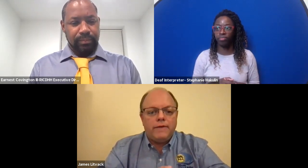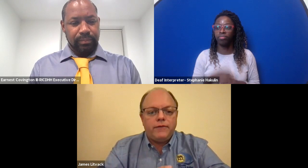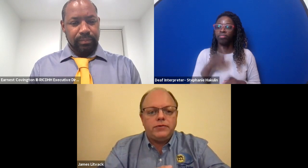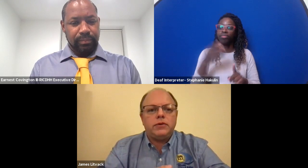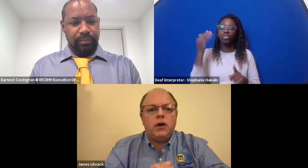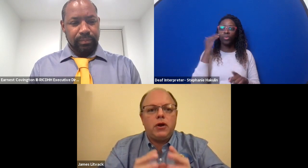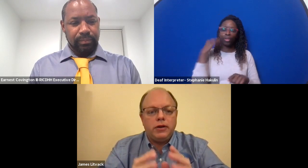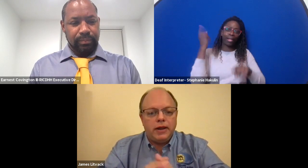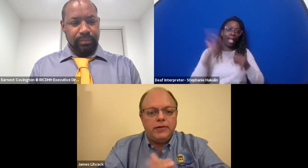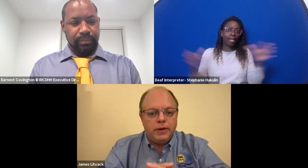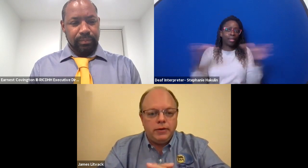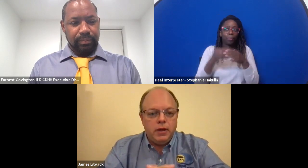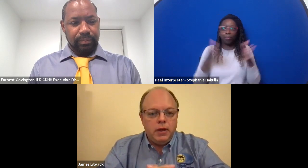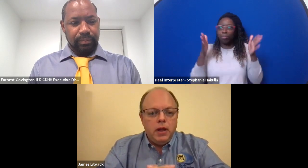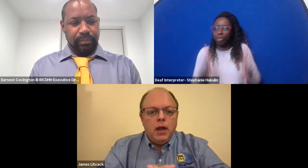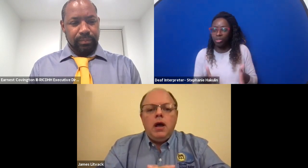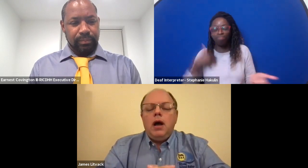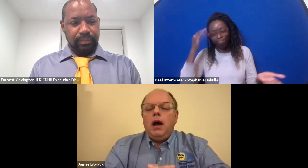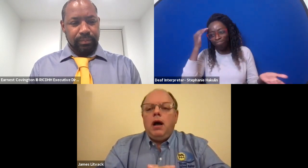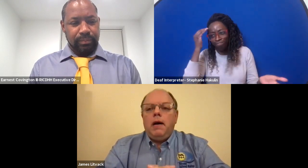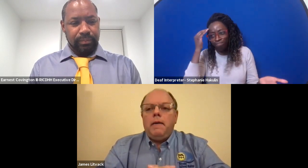outreach efforts are continuing.